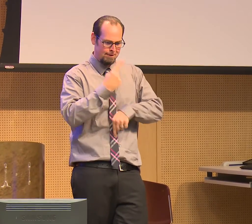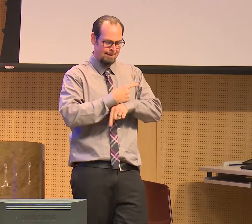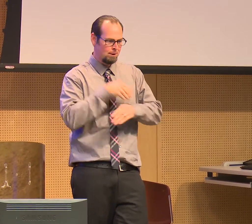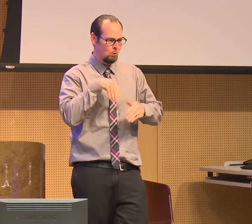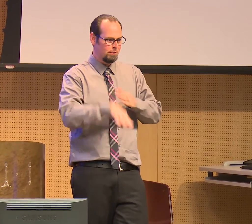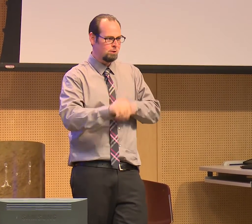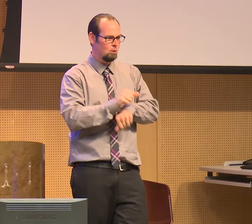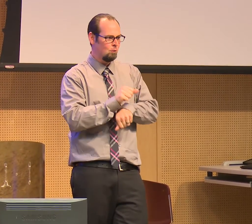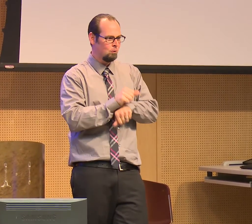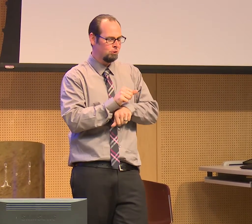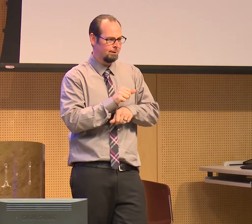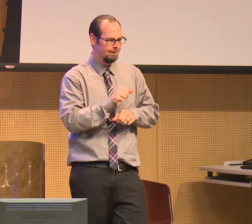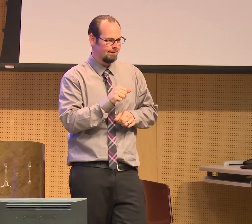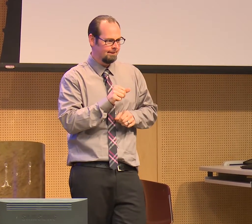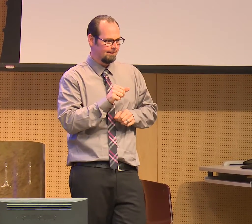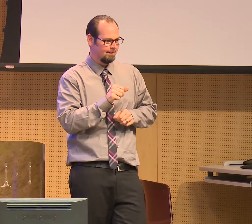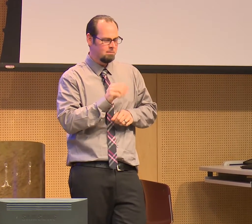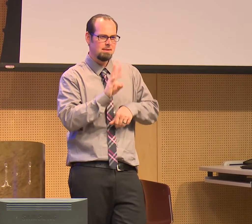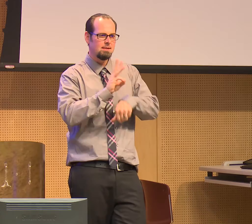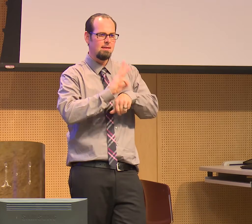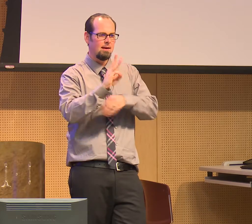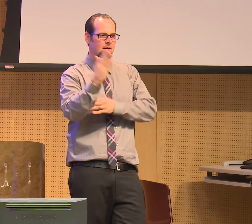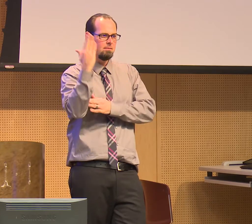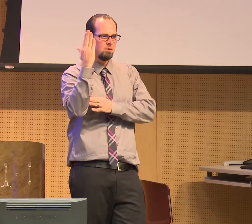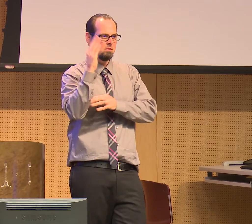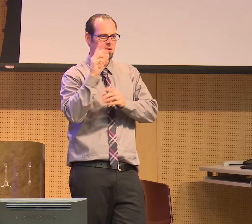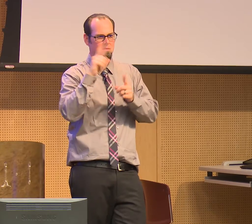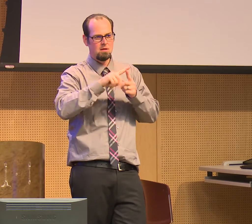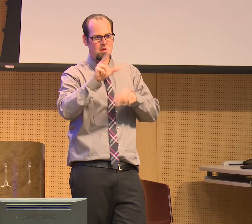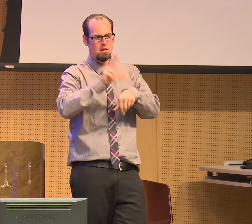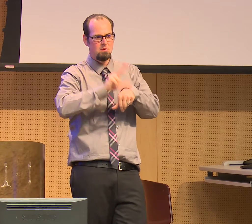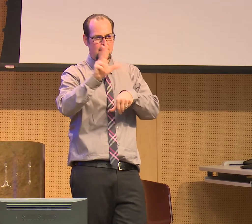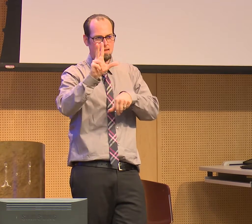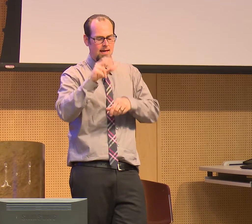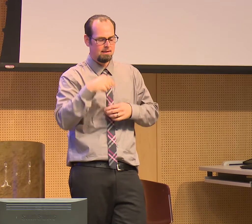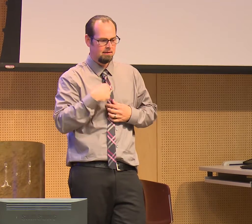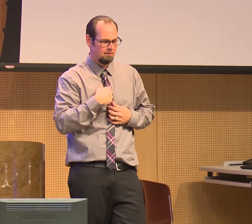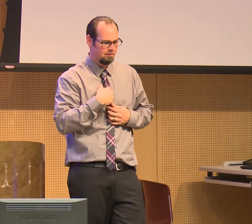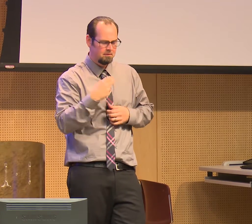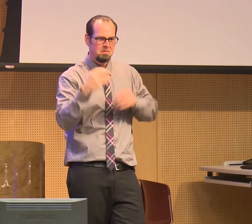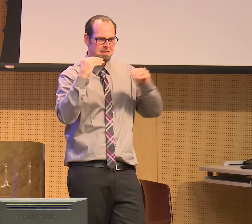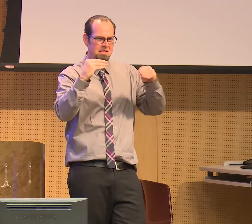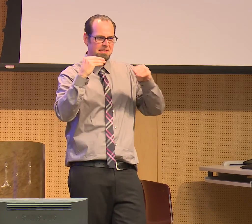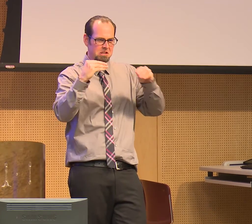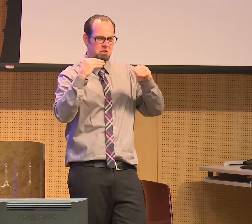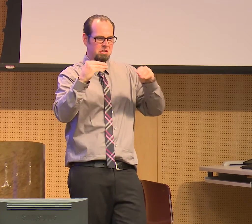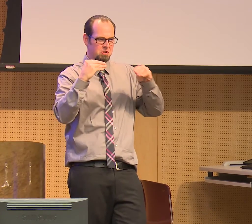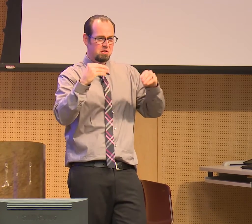I remember the first day I went into work at 6 in the morning. It was more like 3 in the morning.